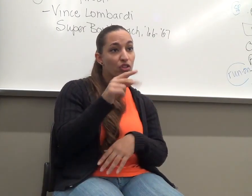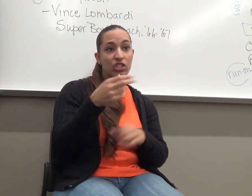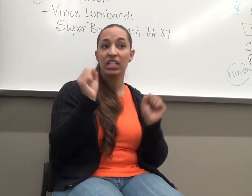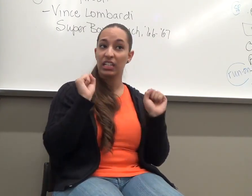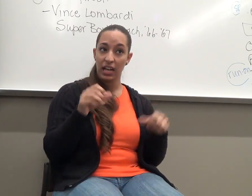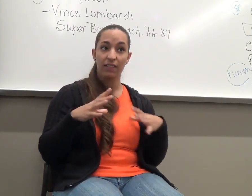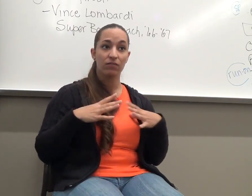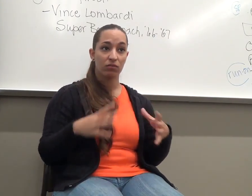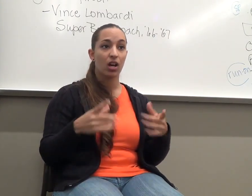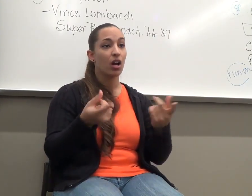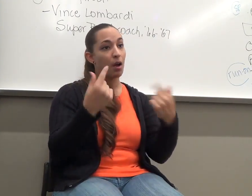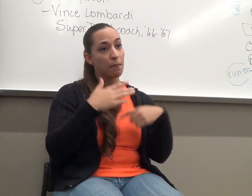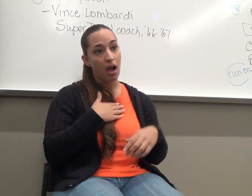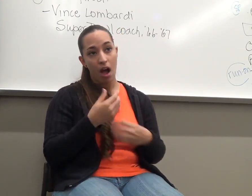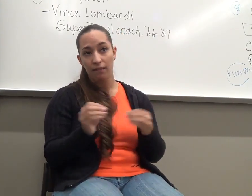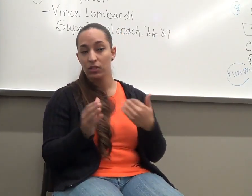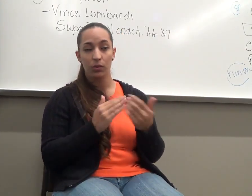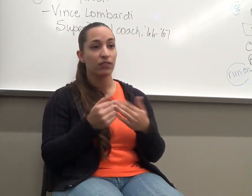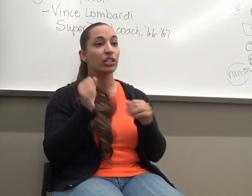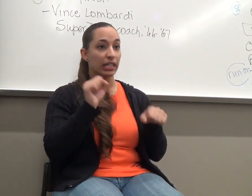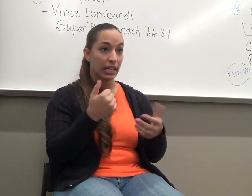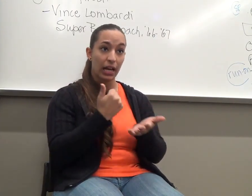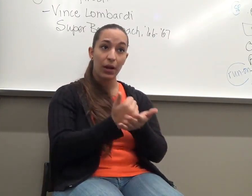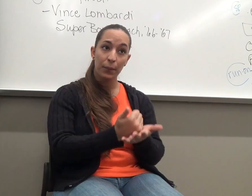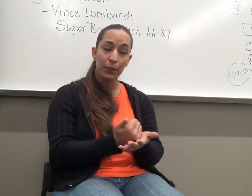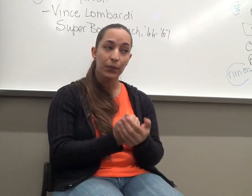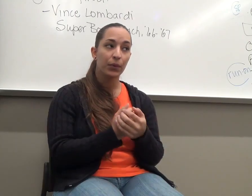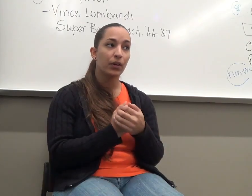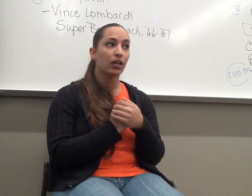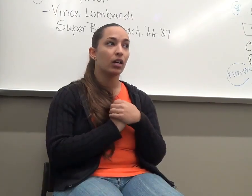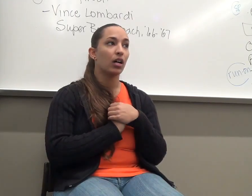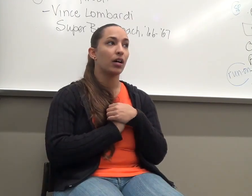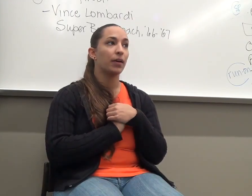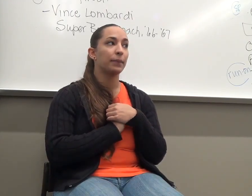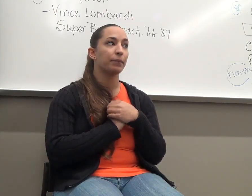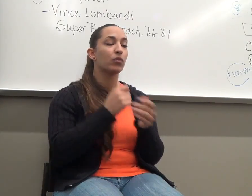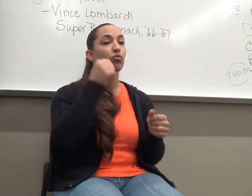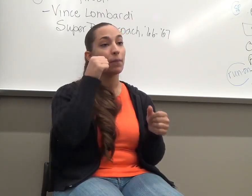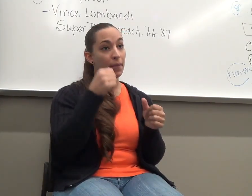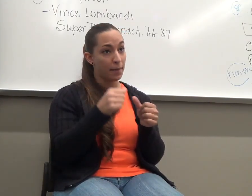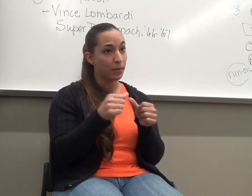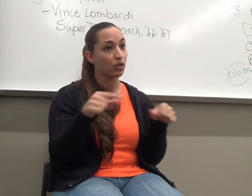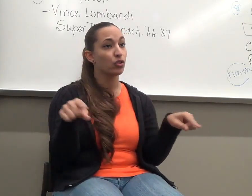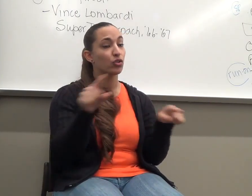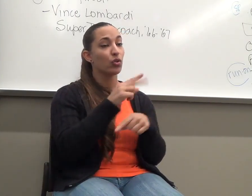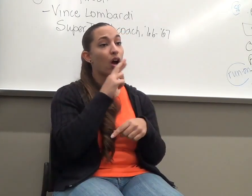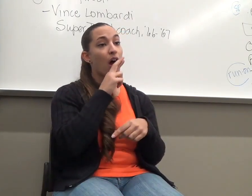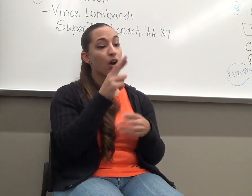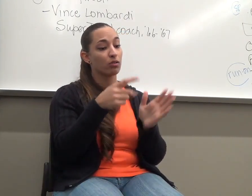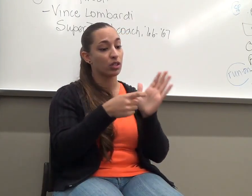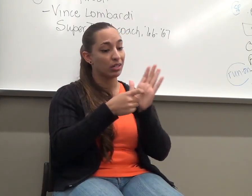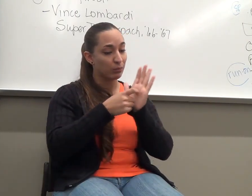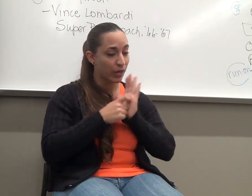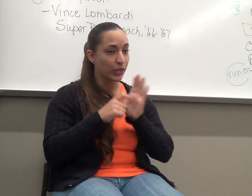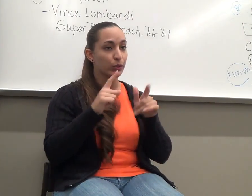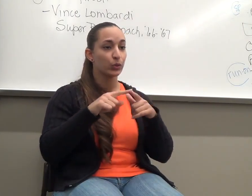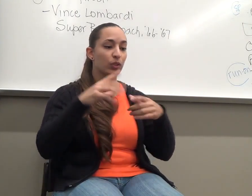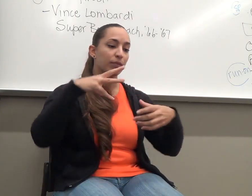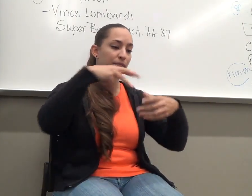italicized is this. Not bold, but just slanty. type. So this is, when she types it,